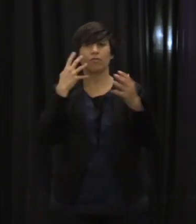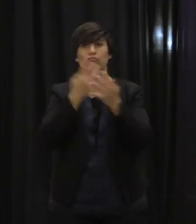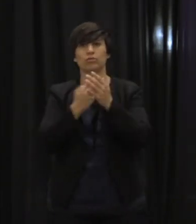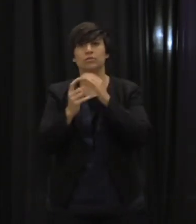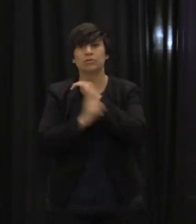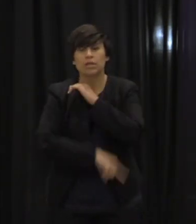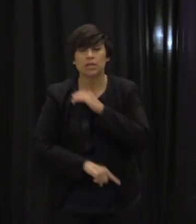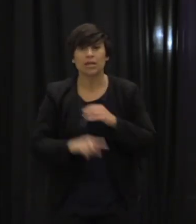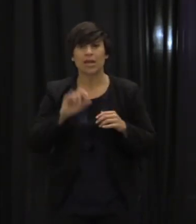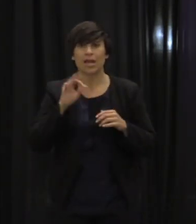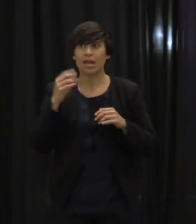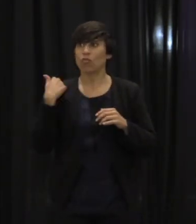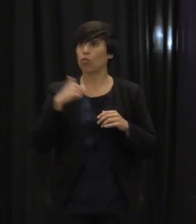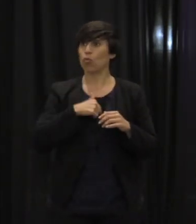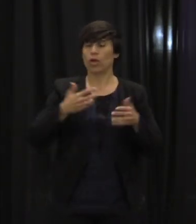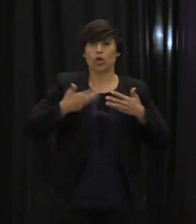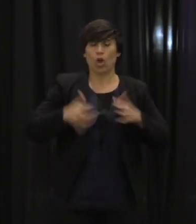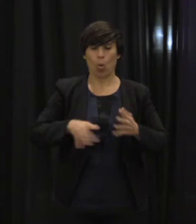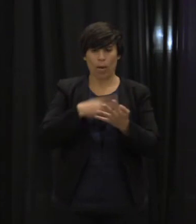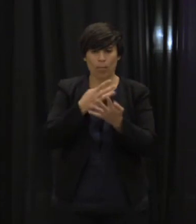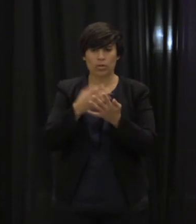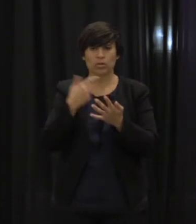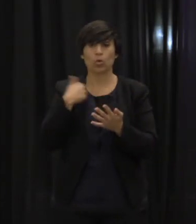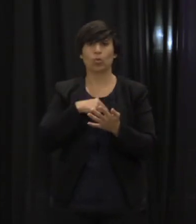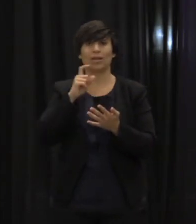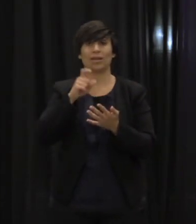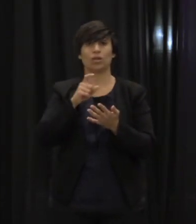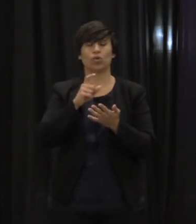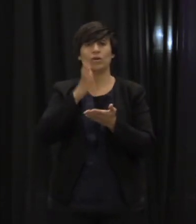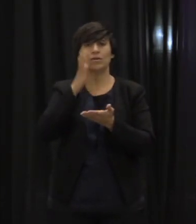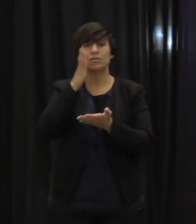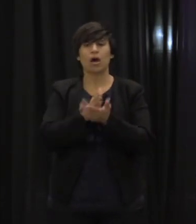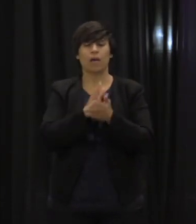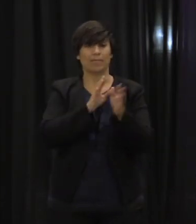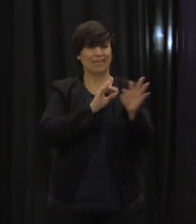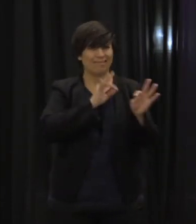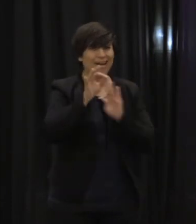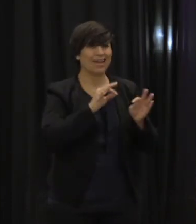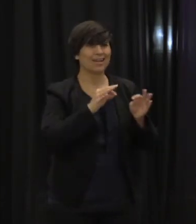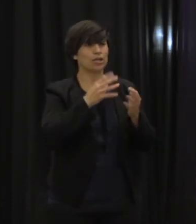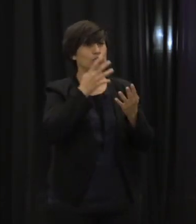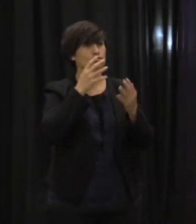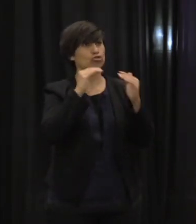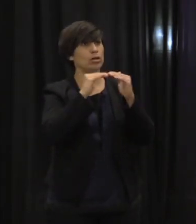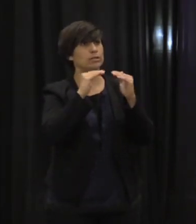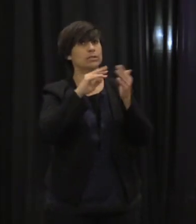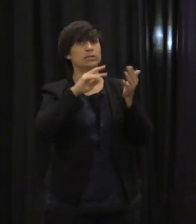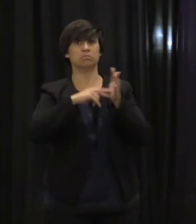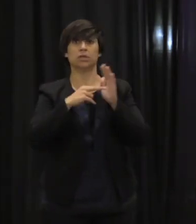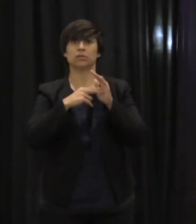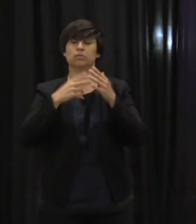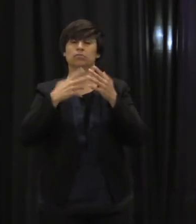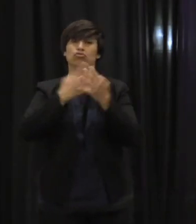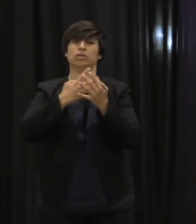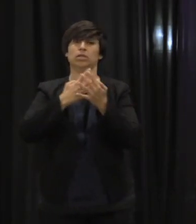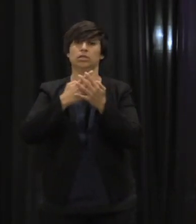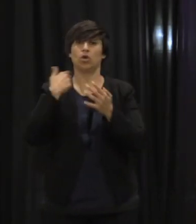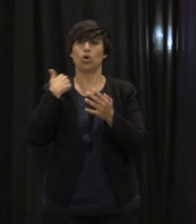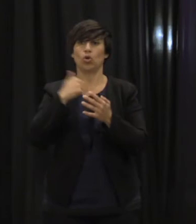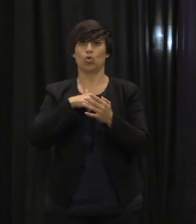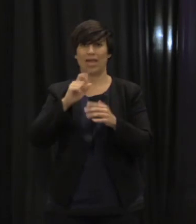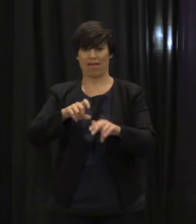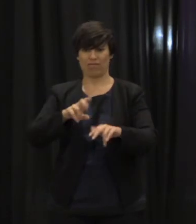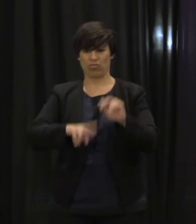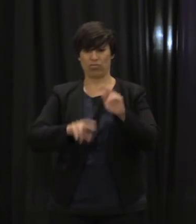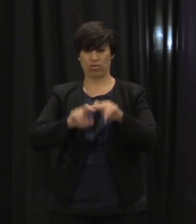sentences? If we don't want prisons, we need to stop defining justice that way. We have to build, is what